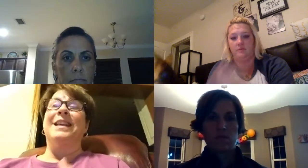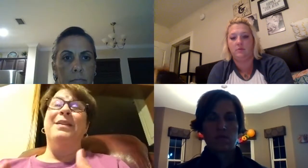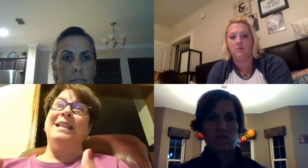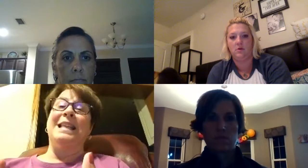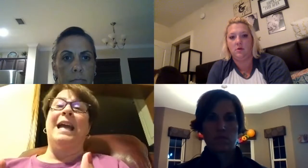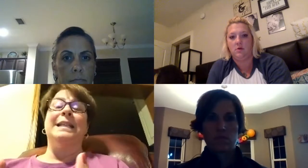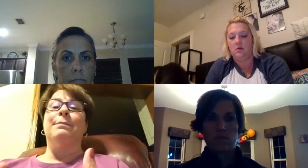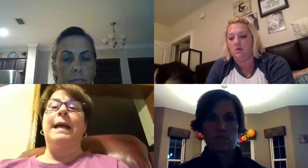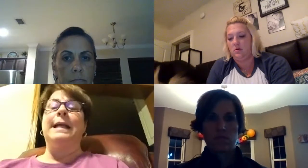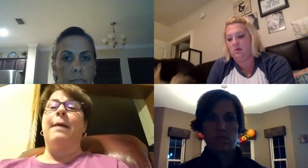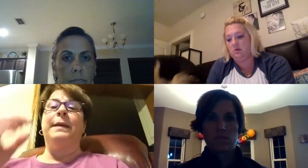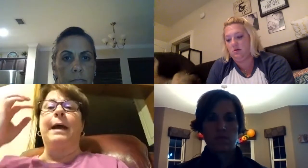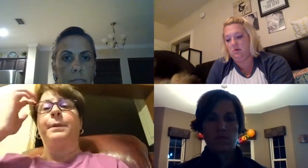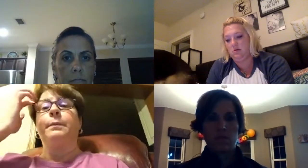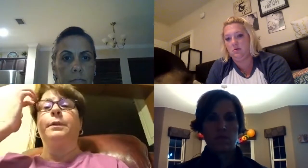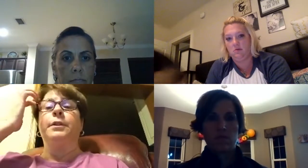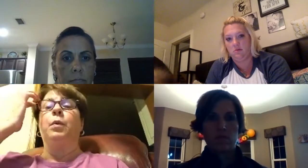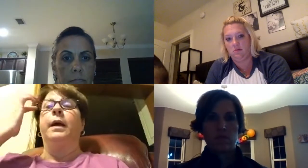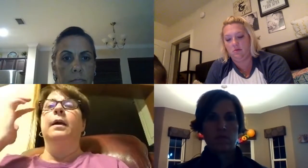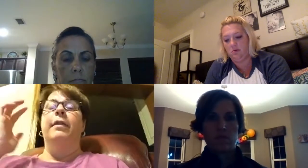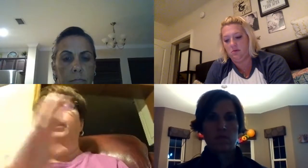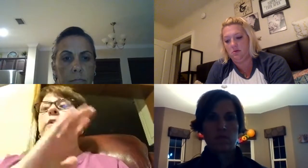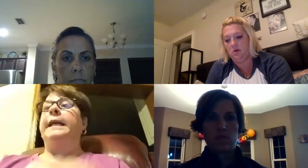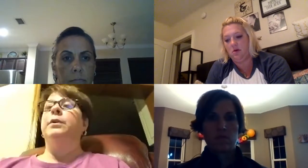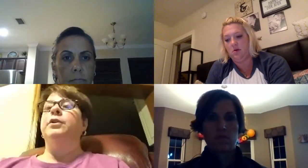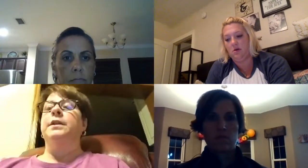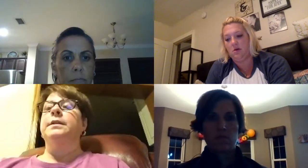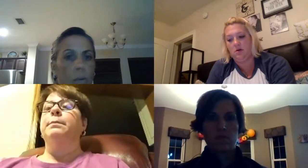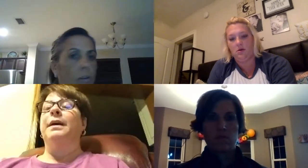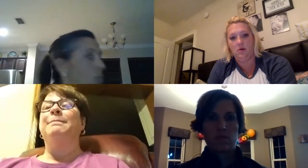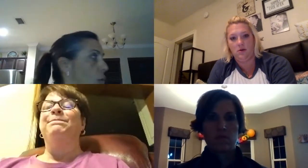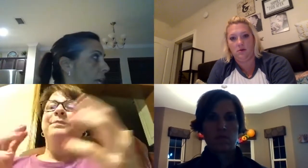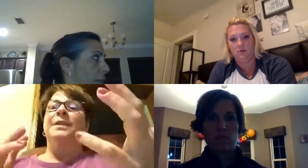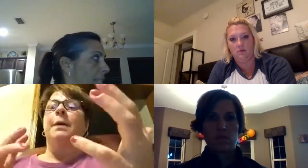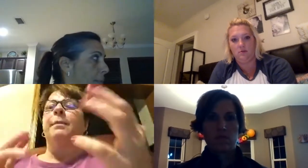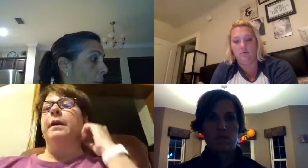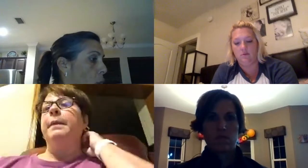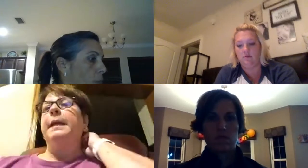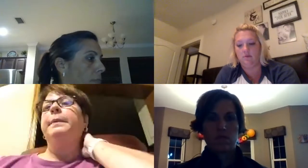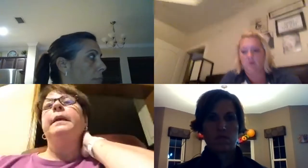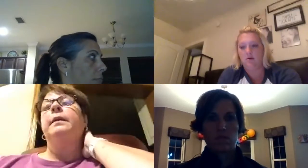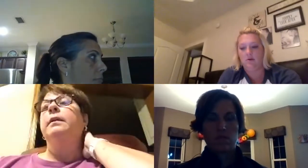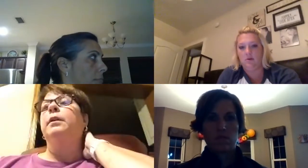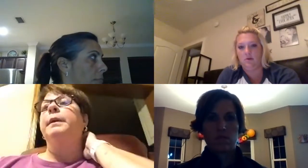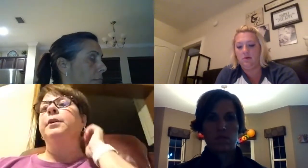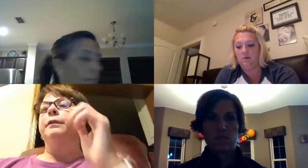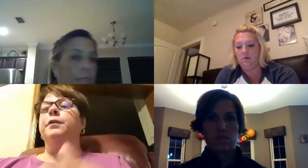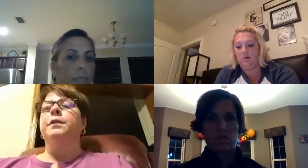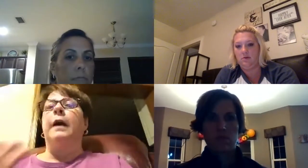these signs might not be applicable to what their language is, but some of it may be a little bit universal. I'm just